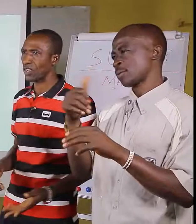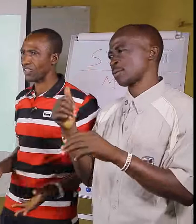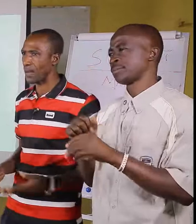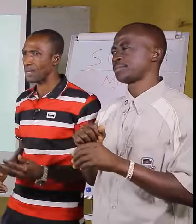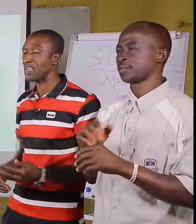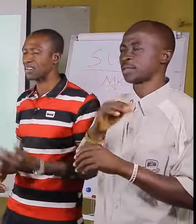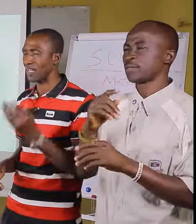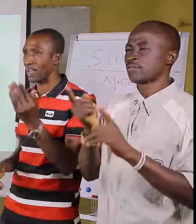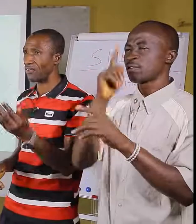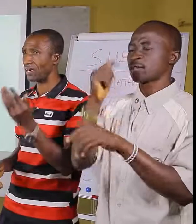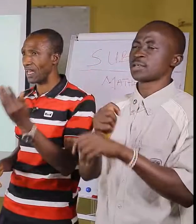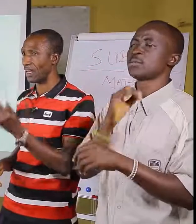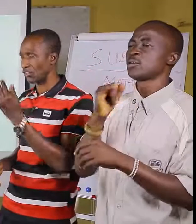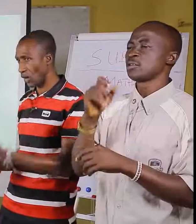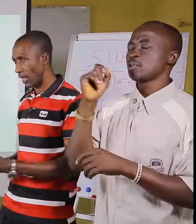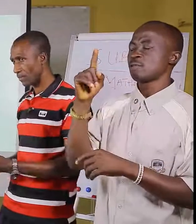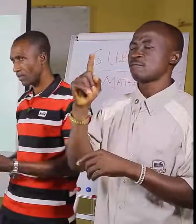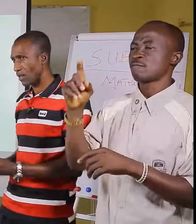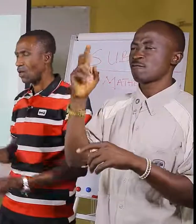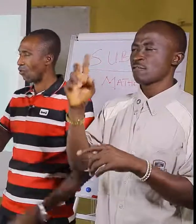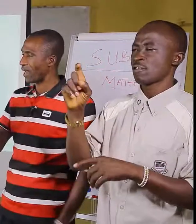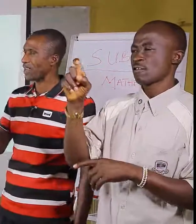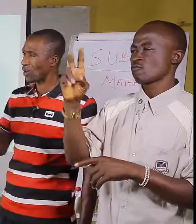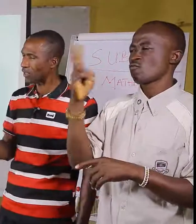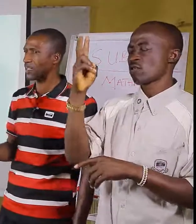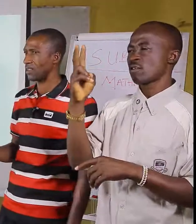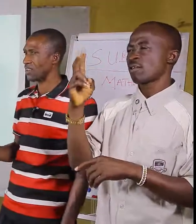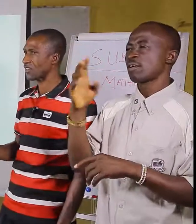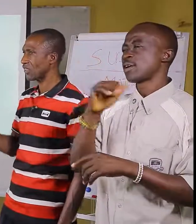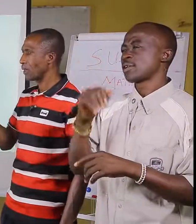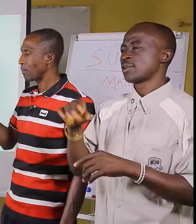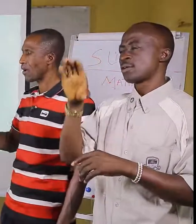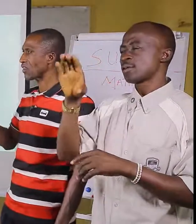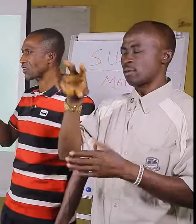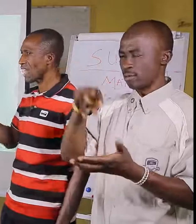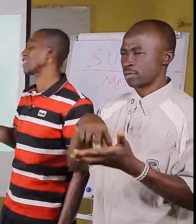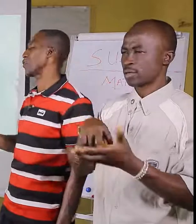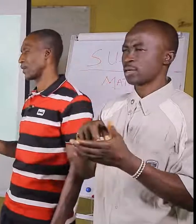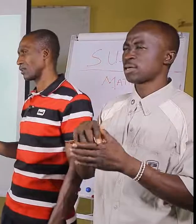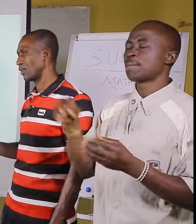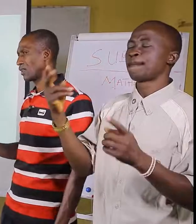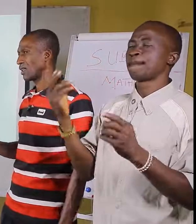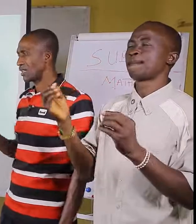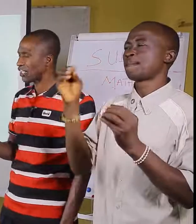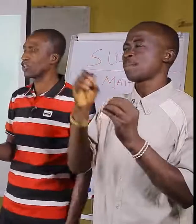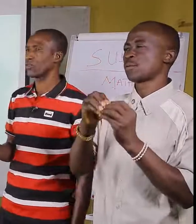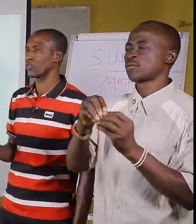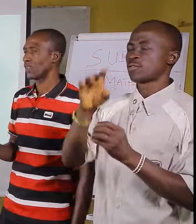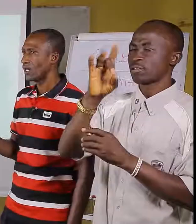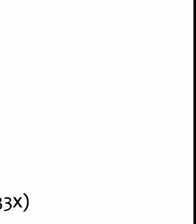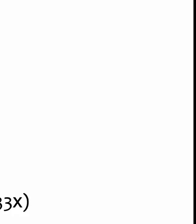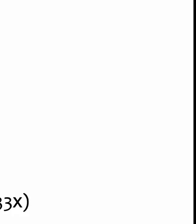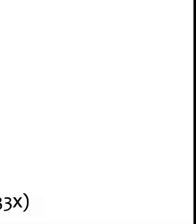the first term is 11x squared. Well, the constant is plus 81. That